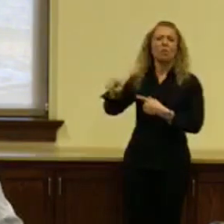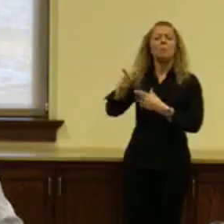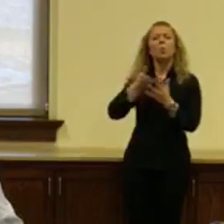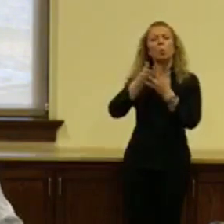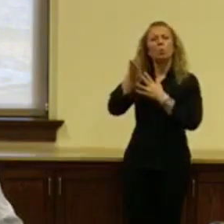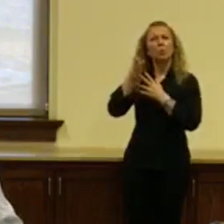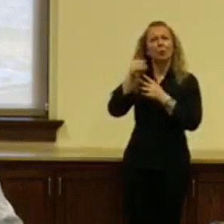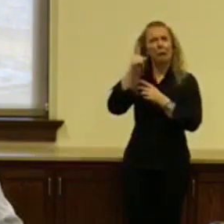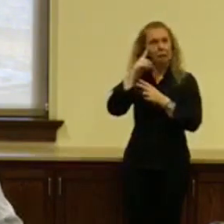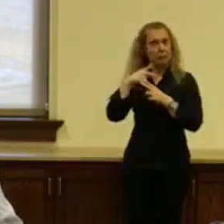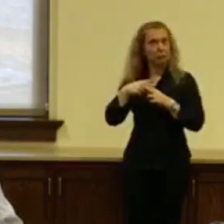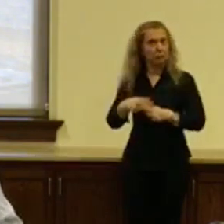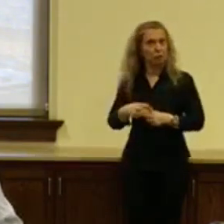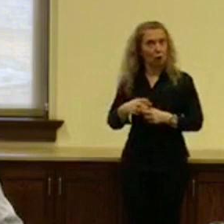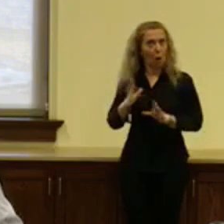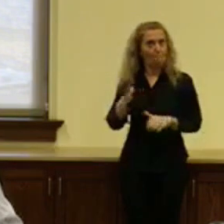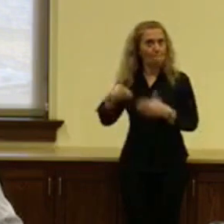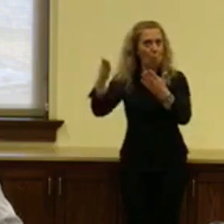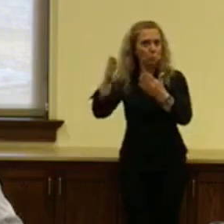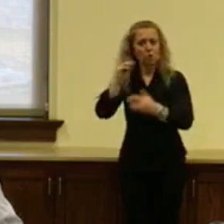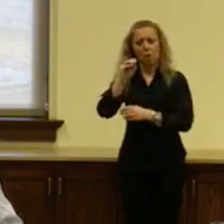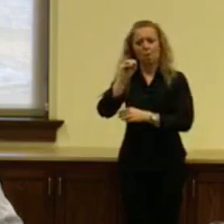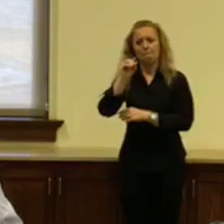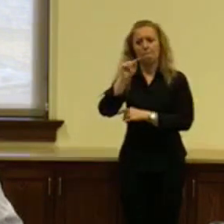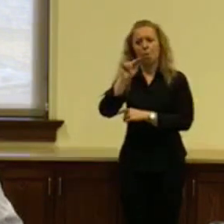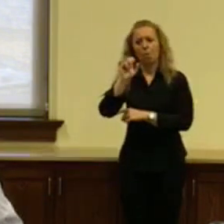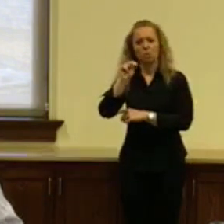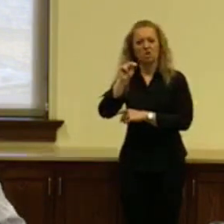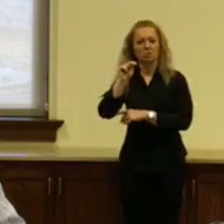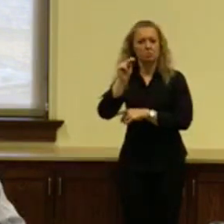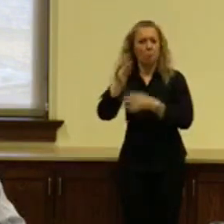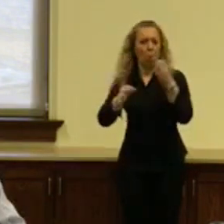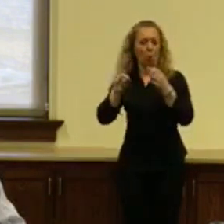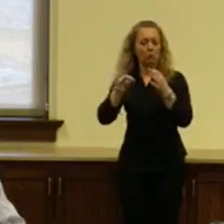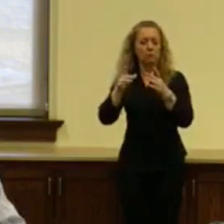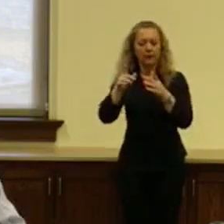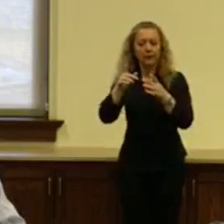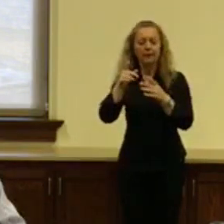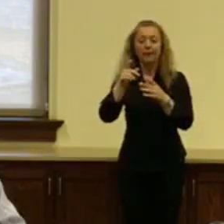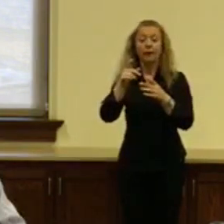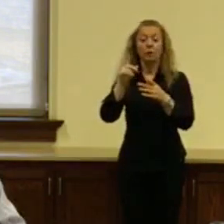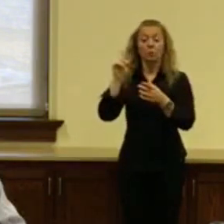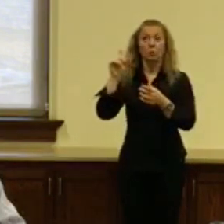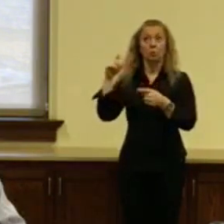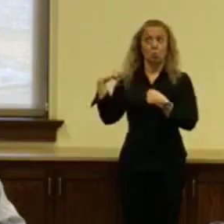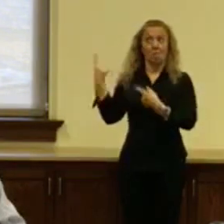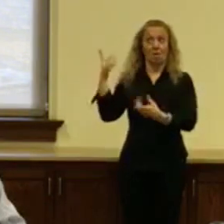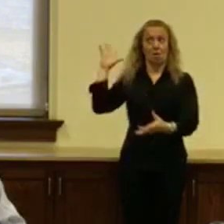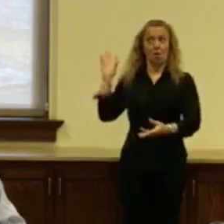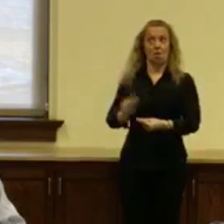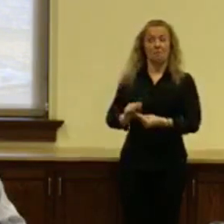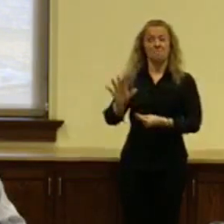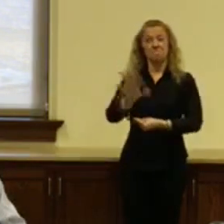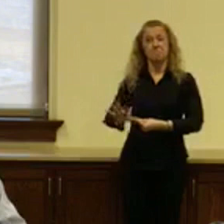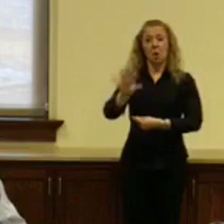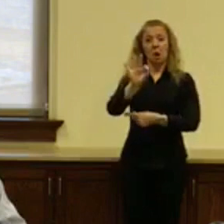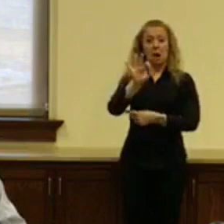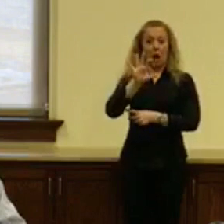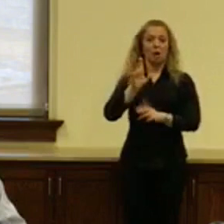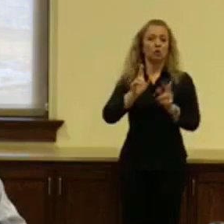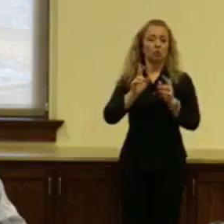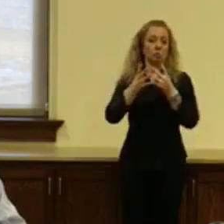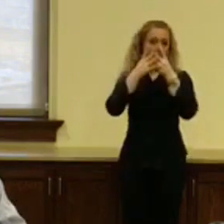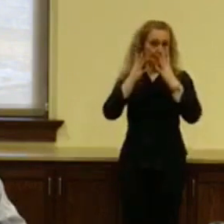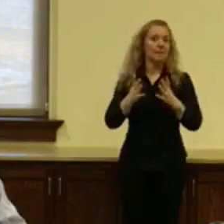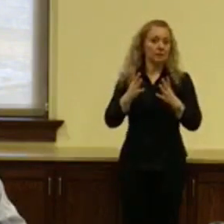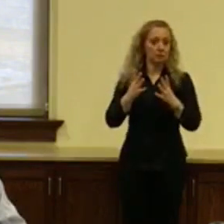court, if I have that term right. And thus far, roughly 900 inmates have been released